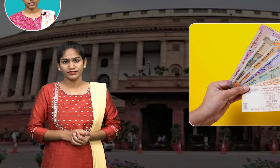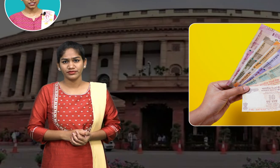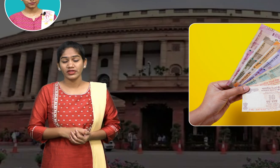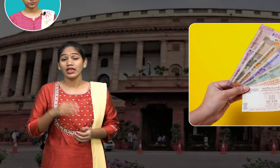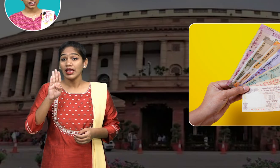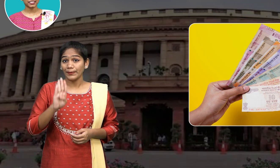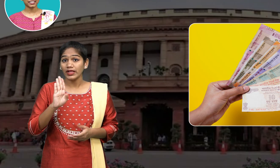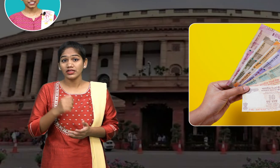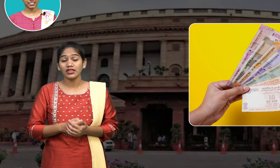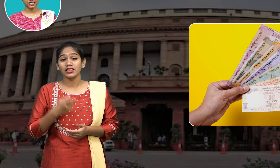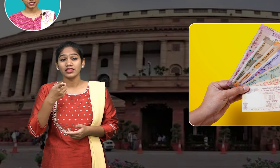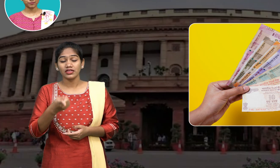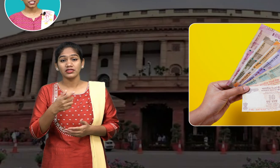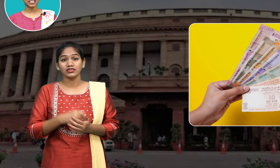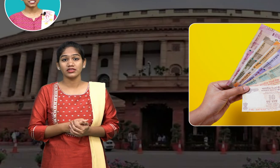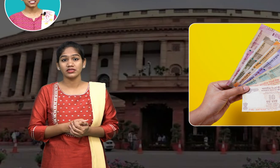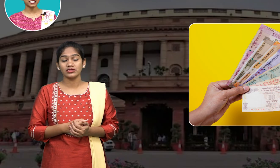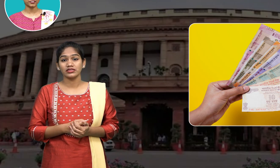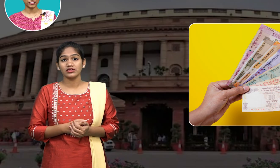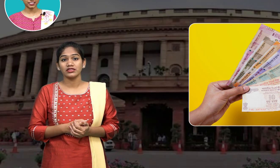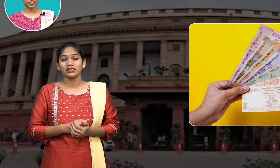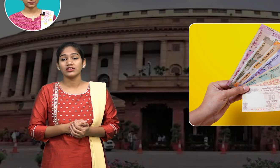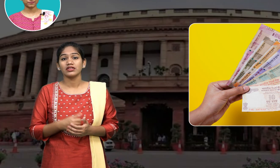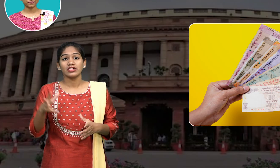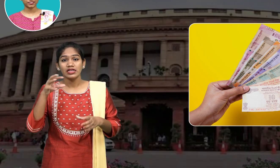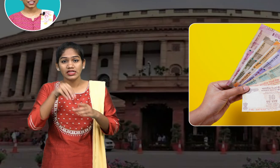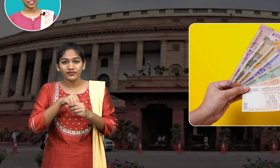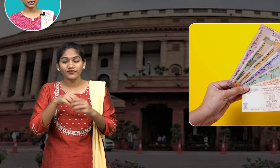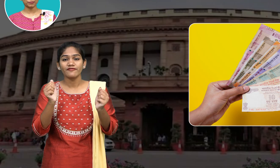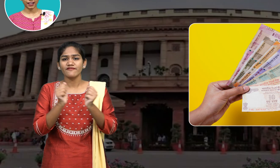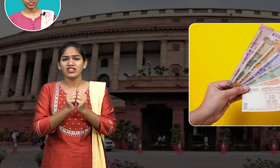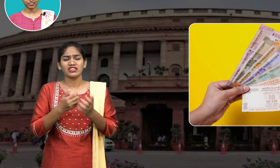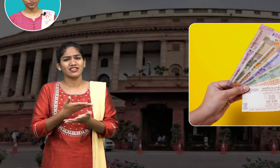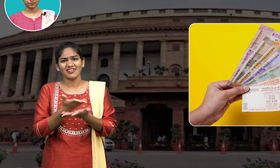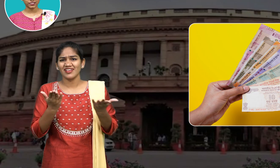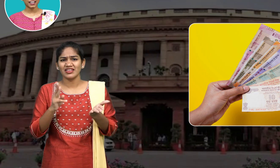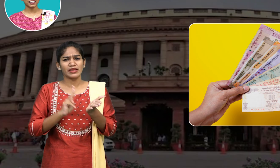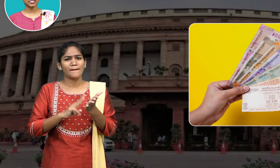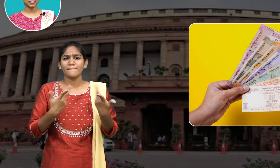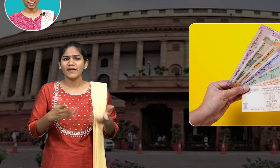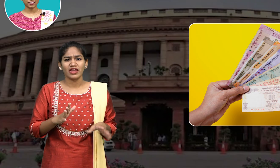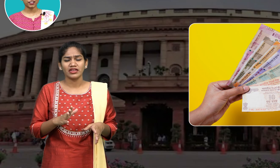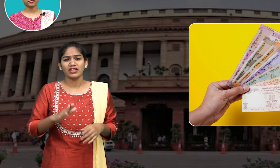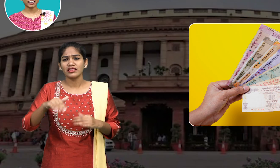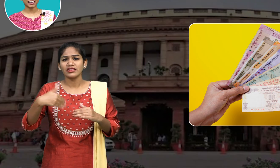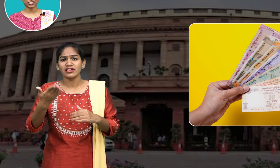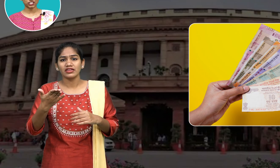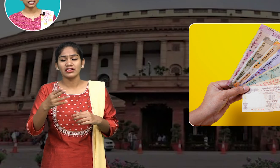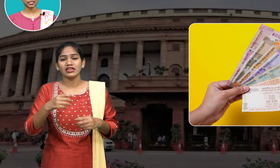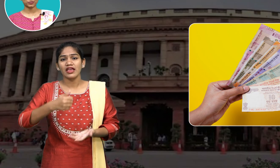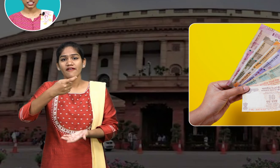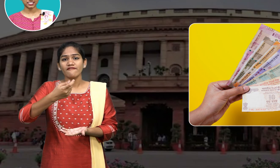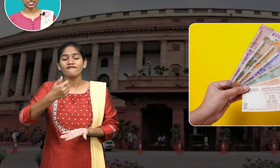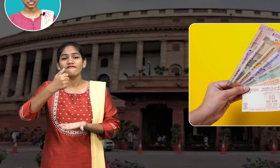A bill that is concerned with any matter other than